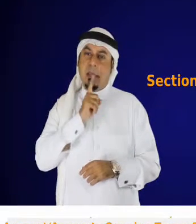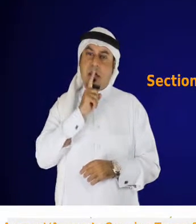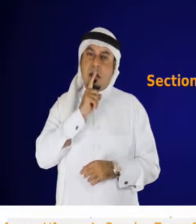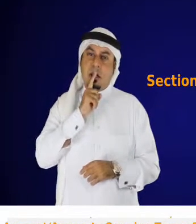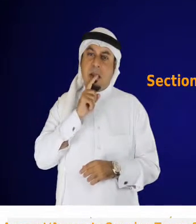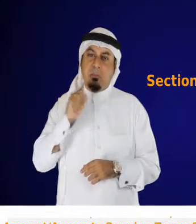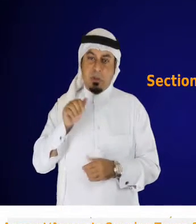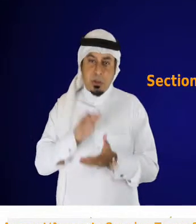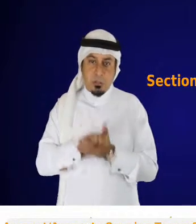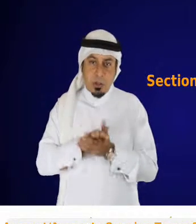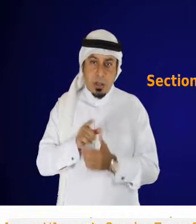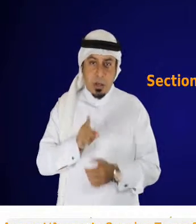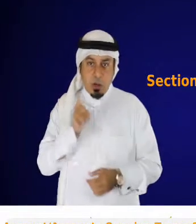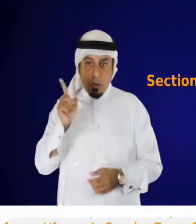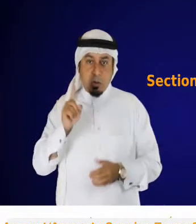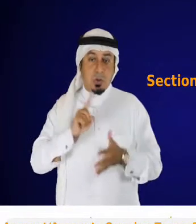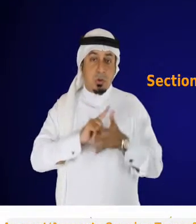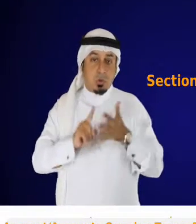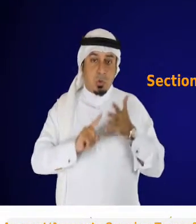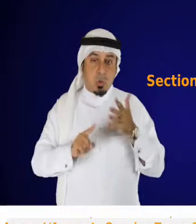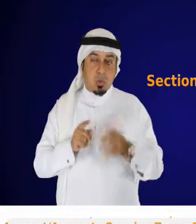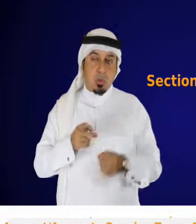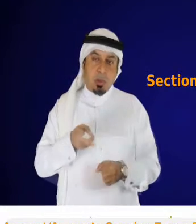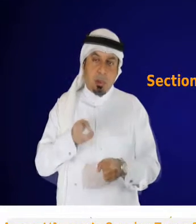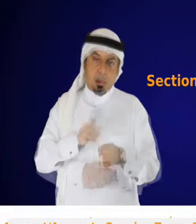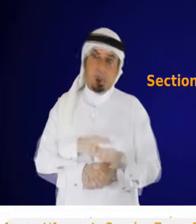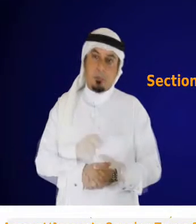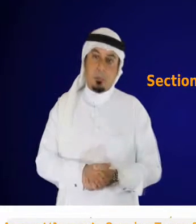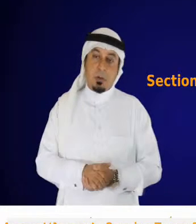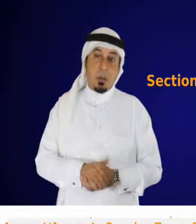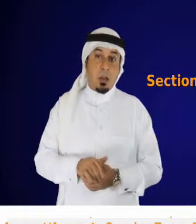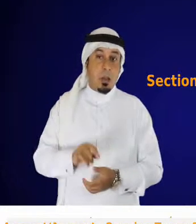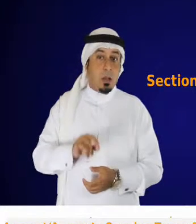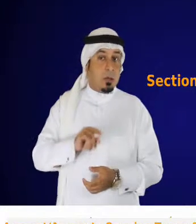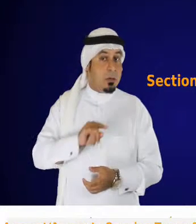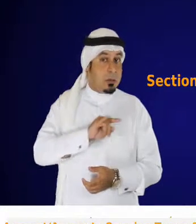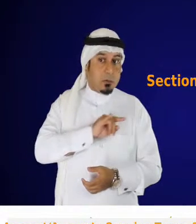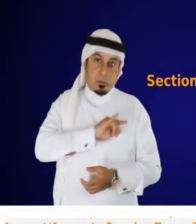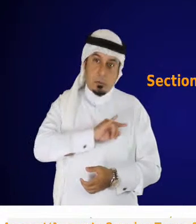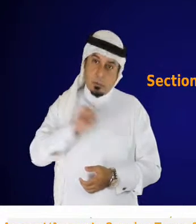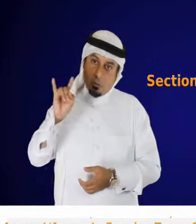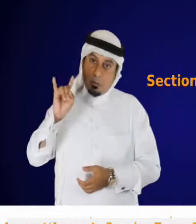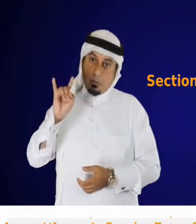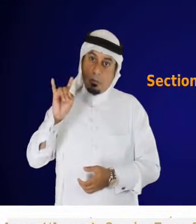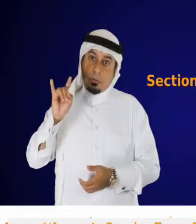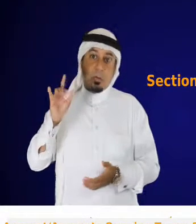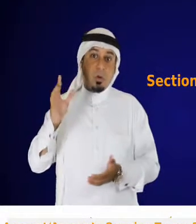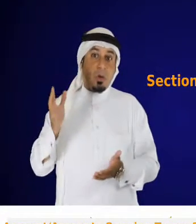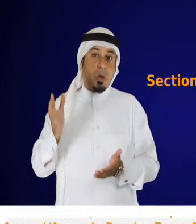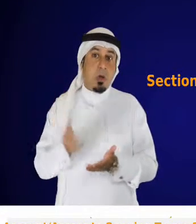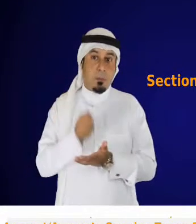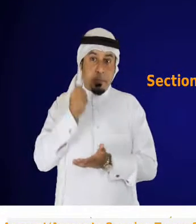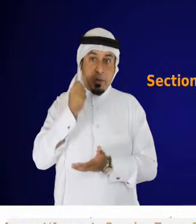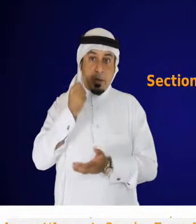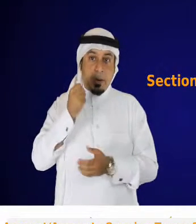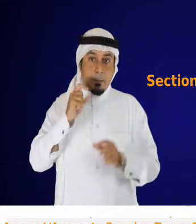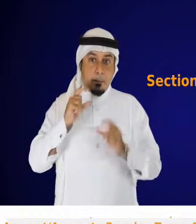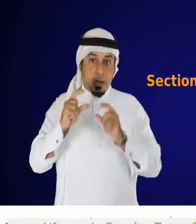statement of any discrepancy between any such statement and his own records. In the absence of any such notice from the account